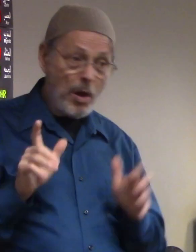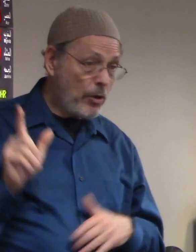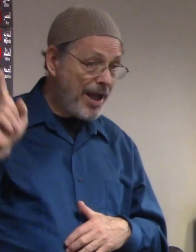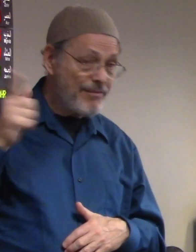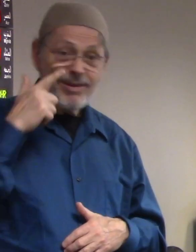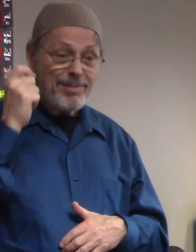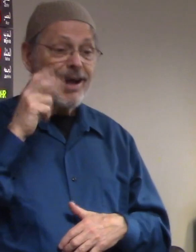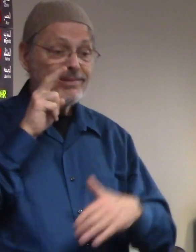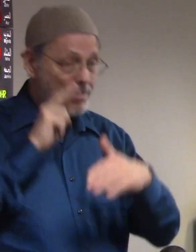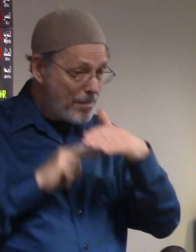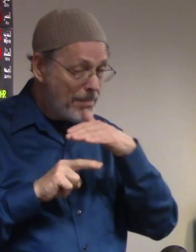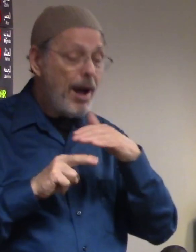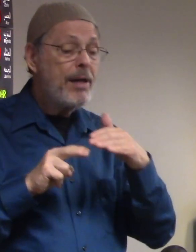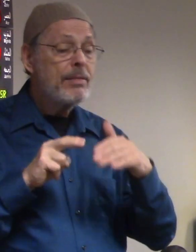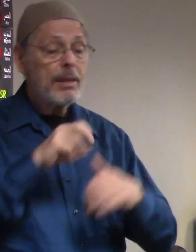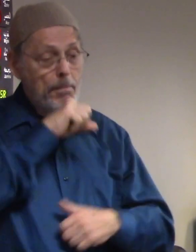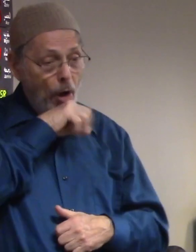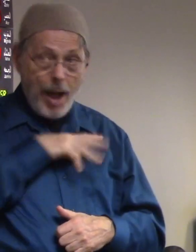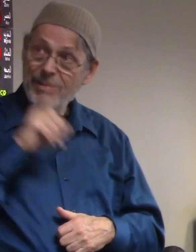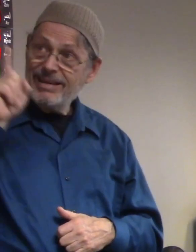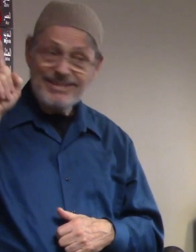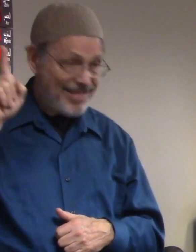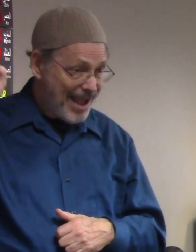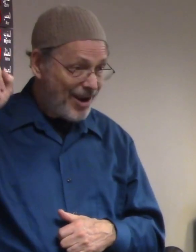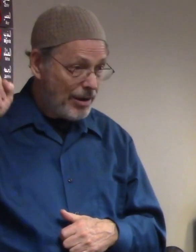because Muhammad's in there, then what else can I do for you?